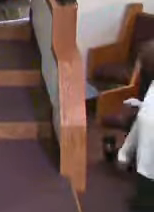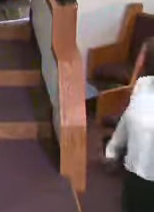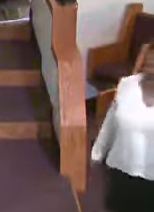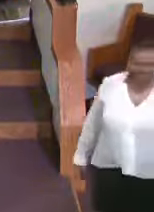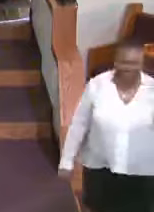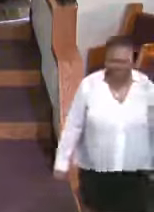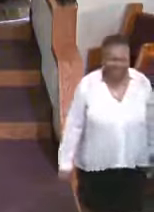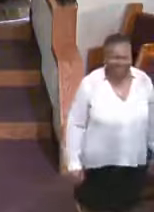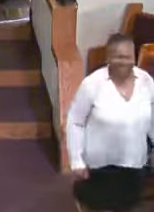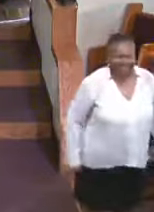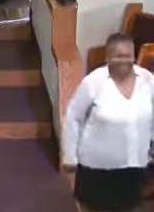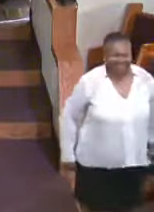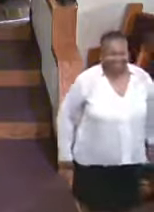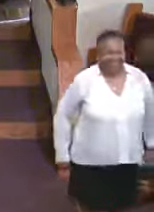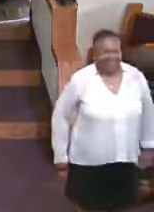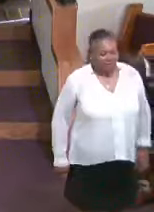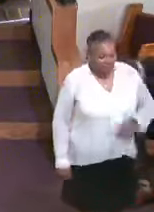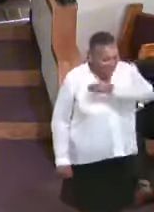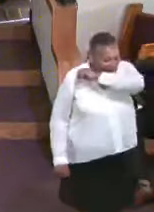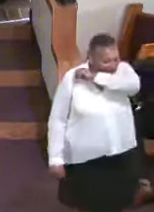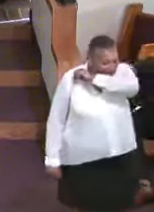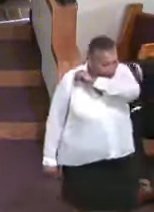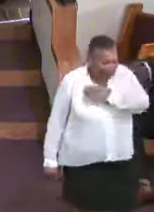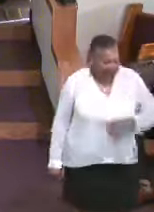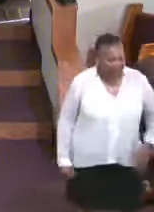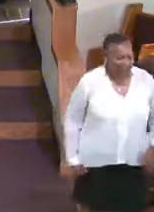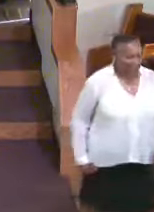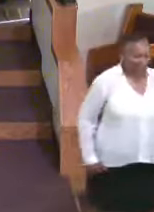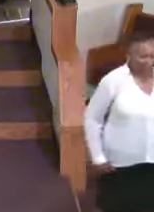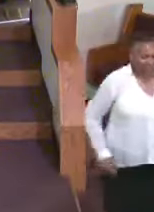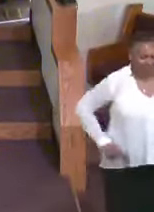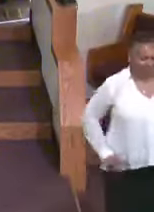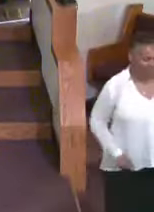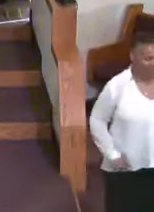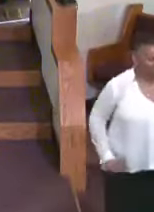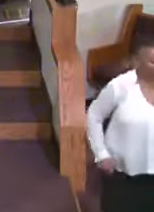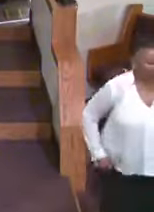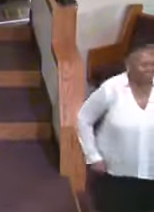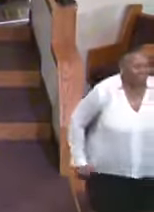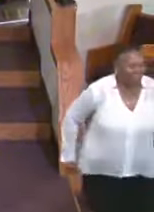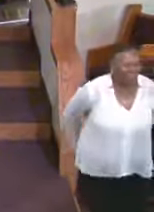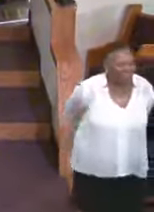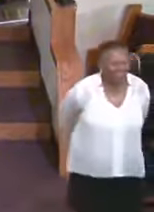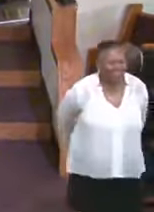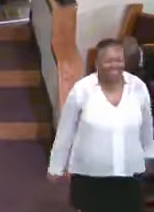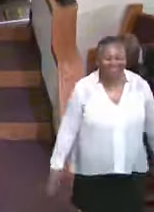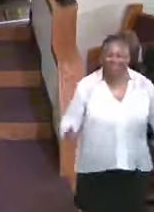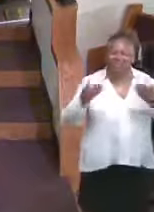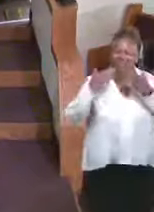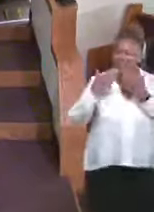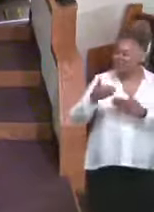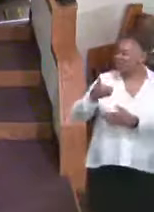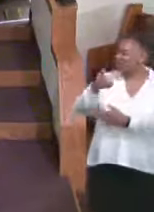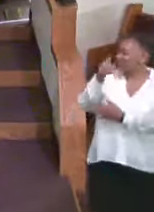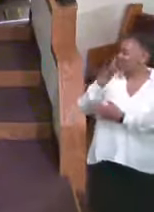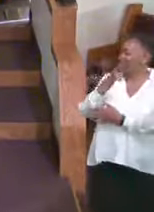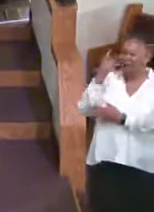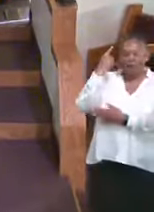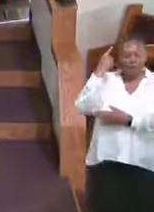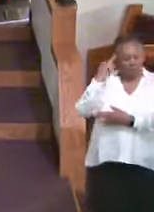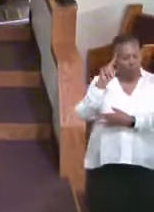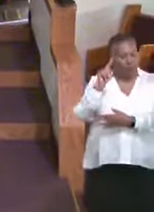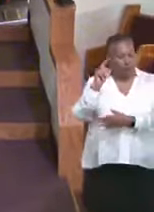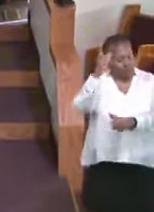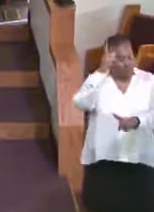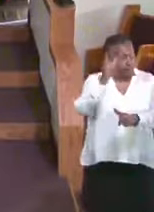so, amen. I just thought I'd ask, amen, amen. Well, we are so grateful to God for our brother Wright, brother Carneris